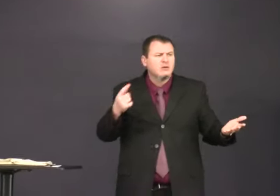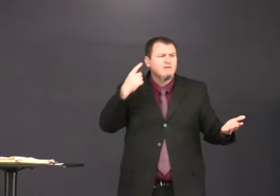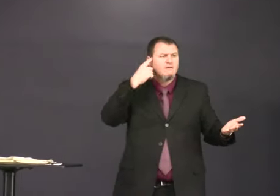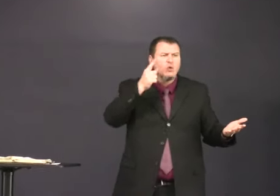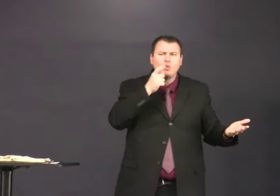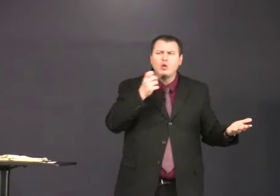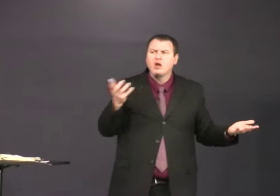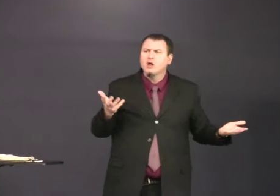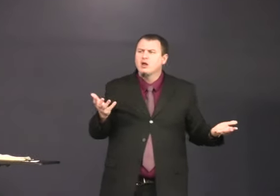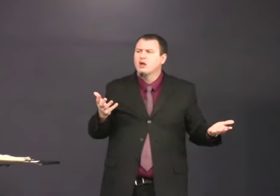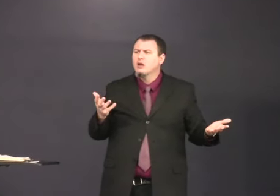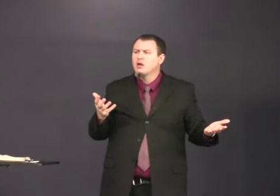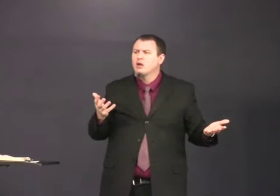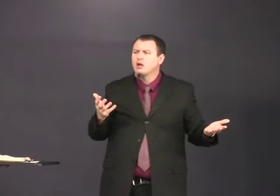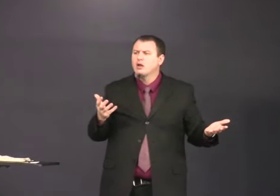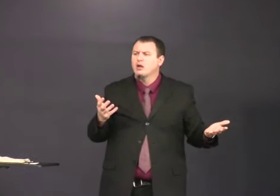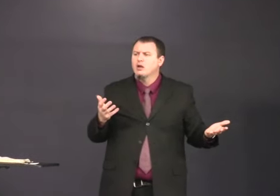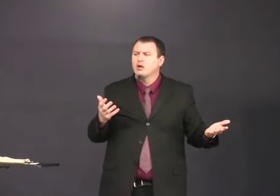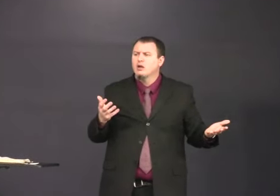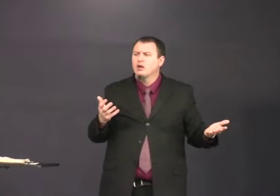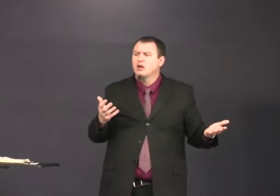does he do that? Whoa.